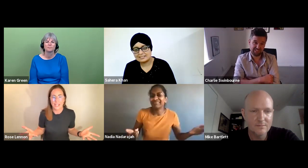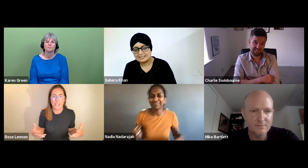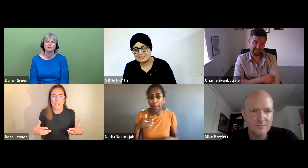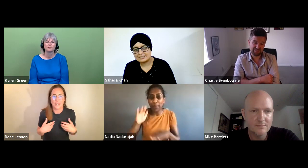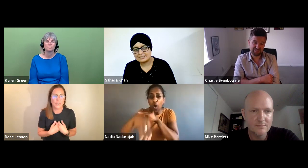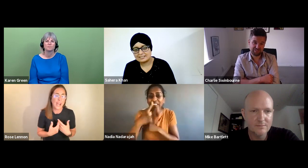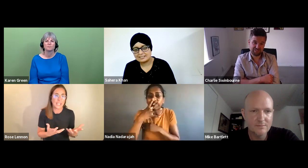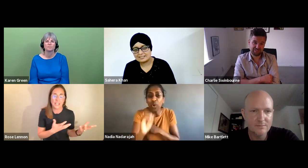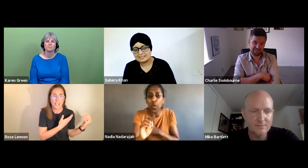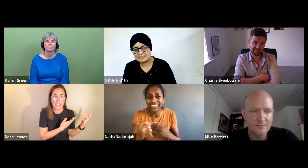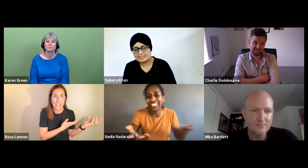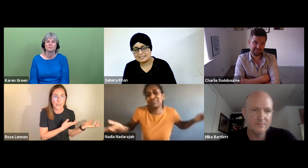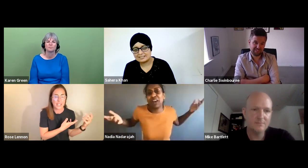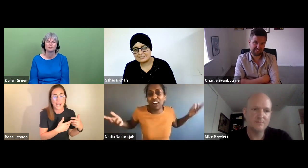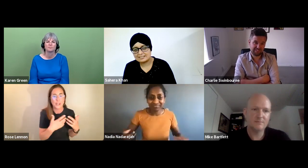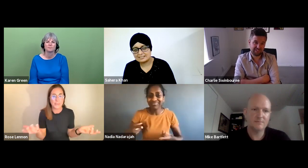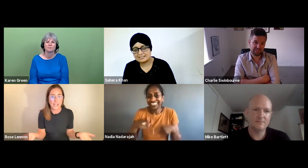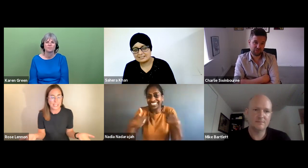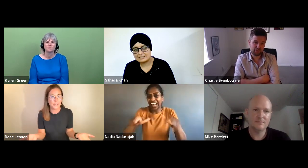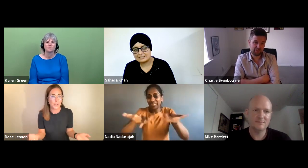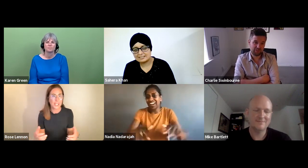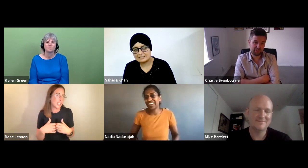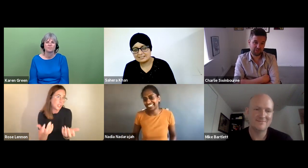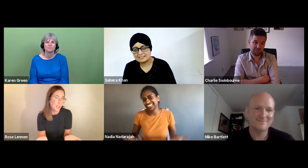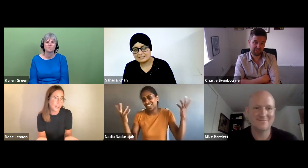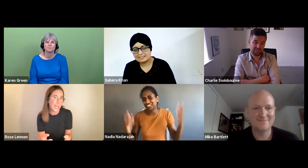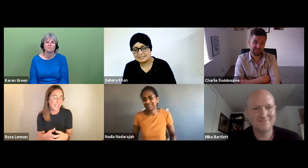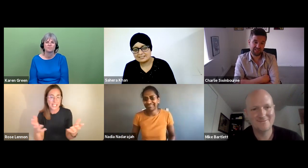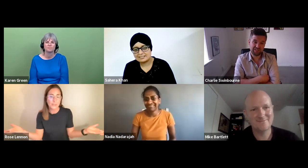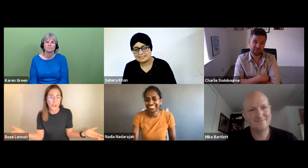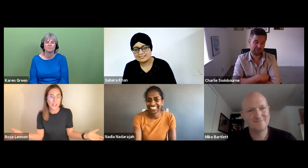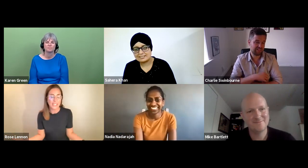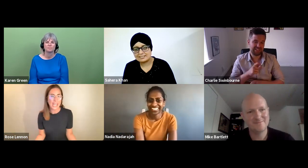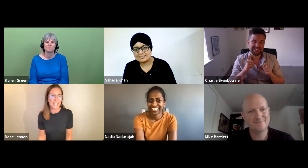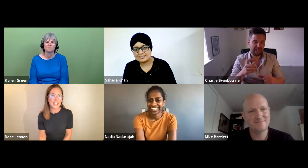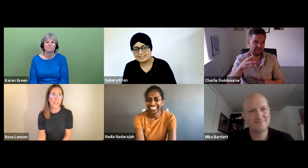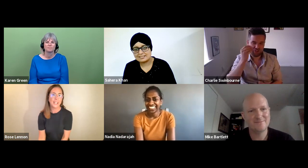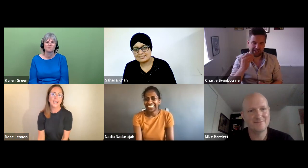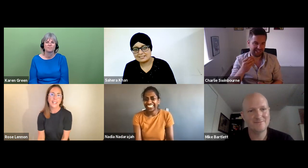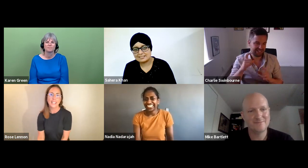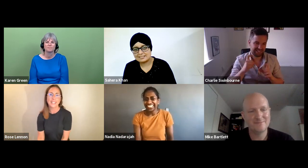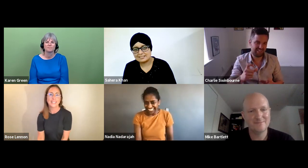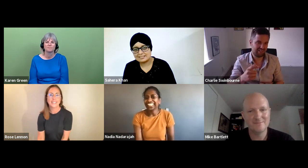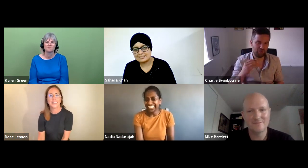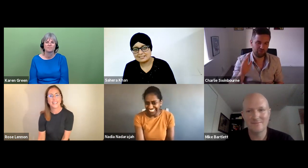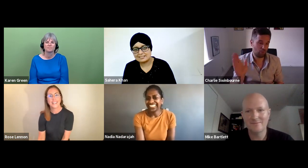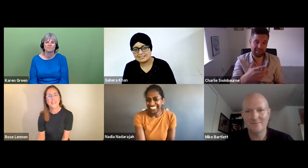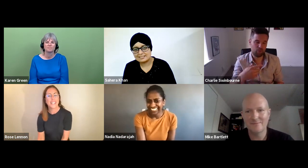I mean, in fact, I didn't know that now, and I'm now nearly 40 and I do know that, and I still got there in the end. But I think we're